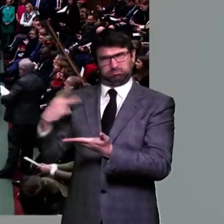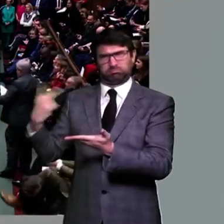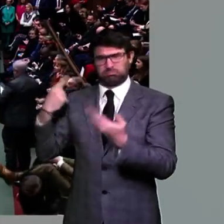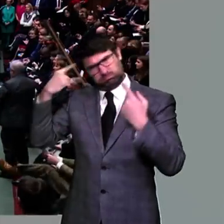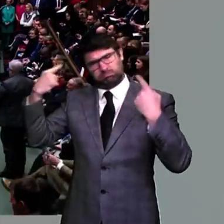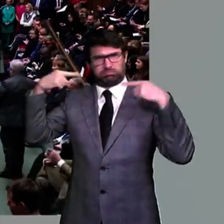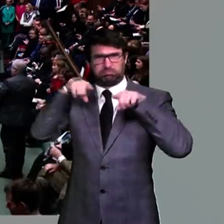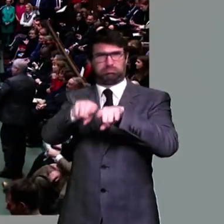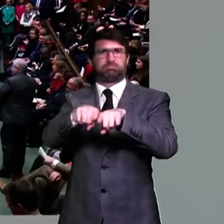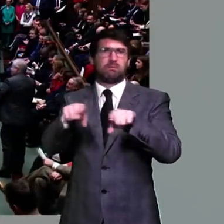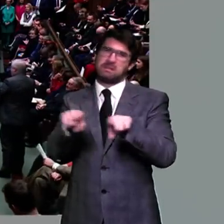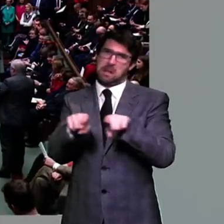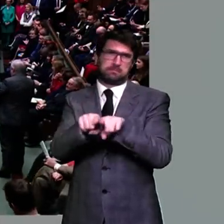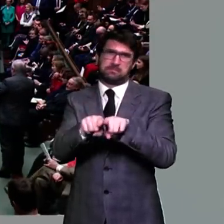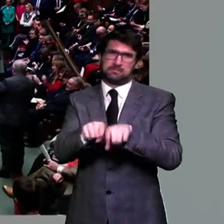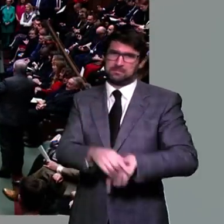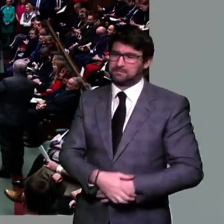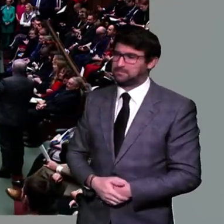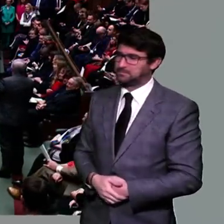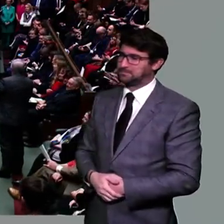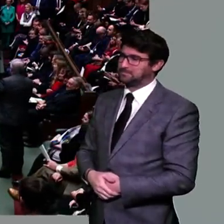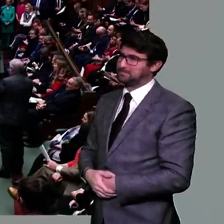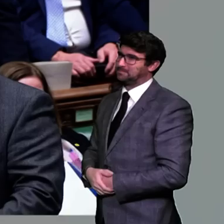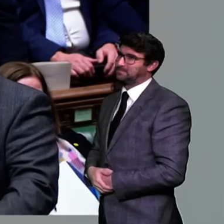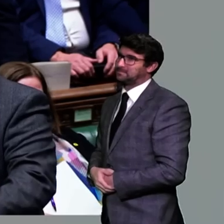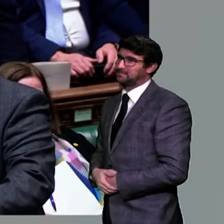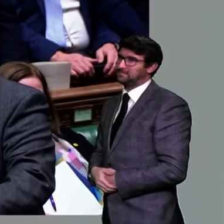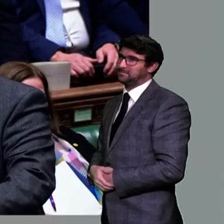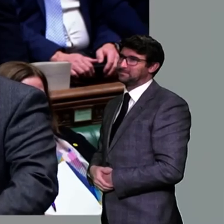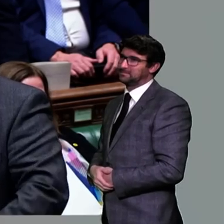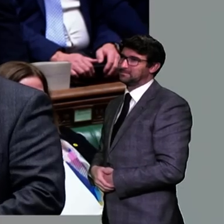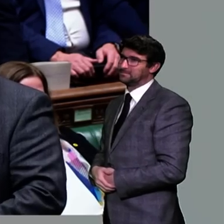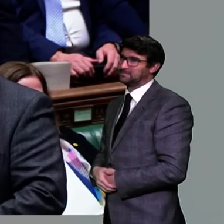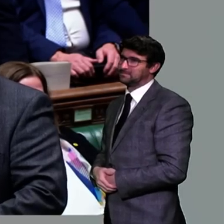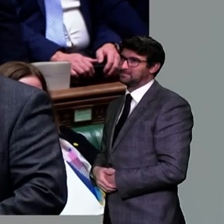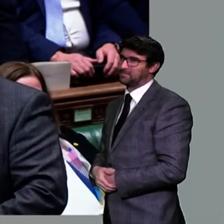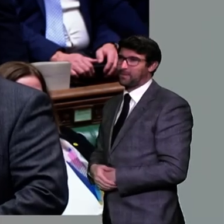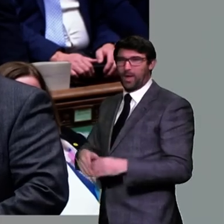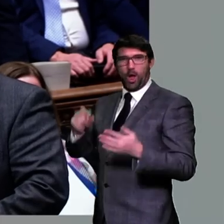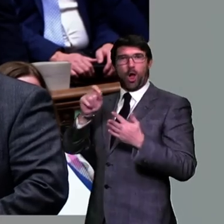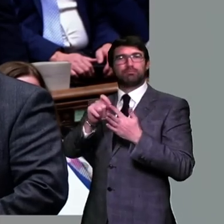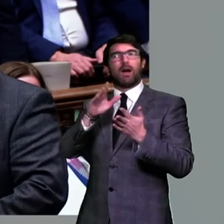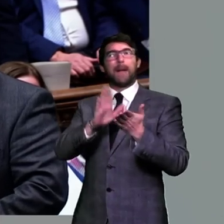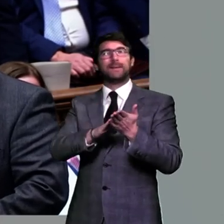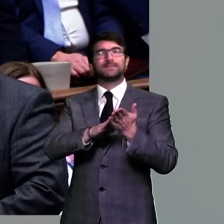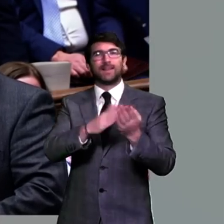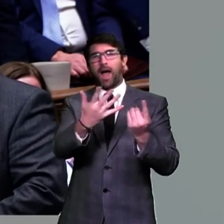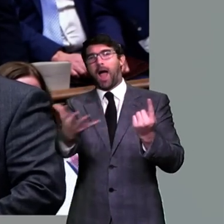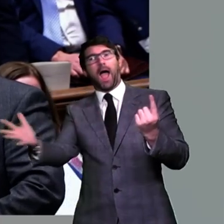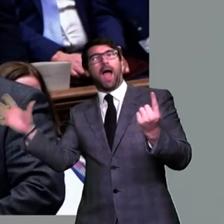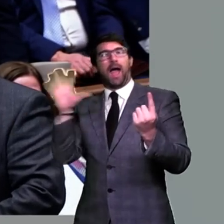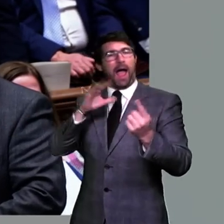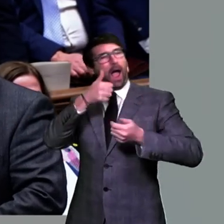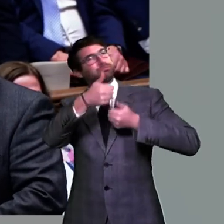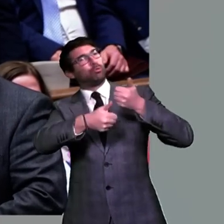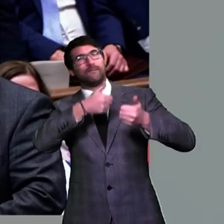Well, Mr. Speaker, it's no surprising that the Prime Minister's approval ratings are collapsing with an answer like that. The worst